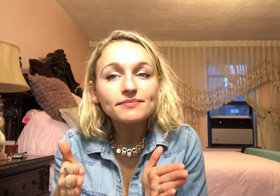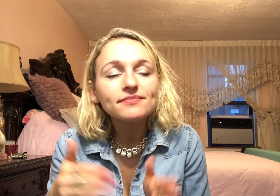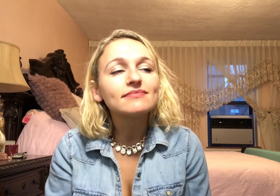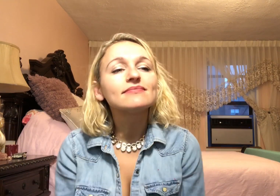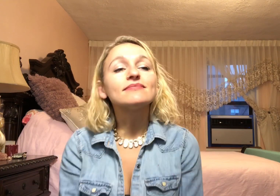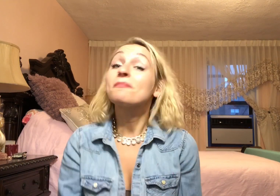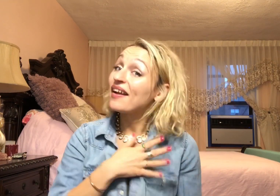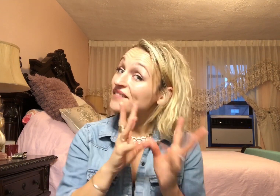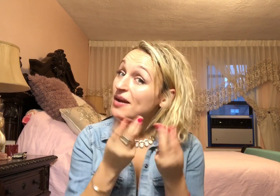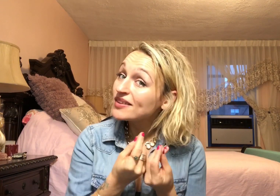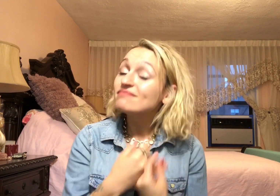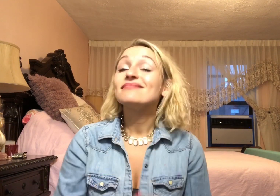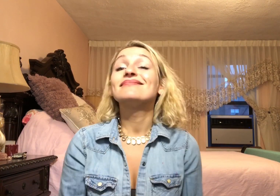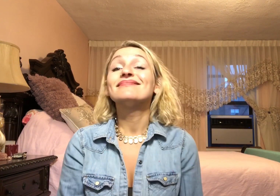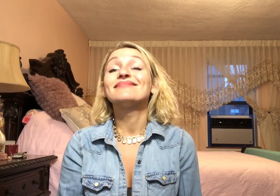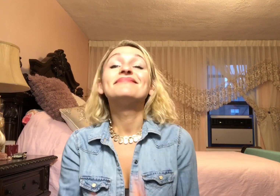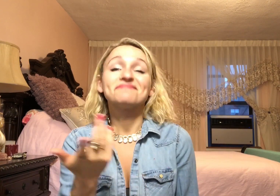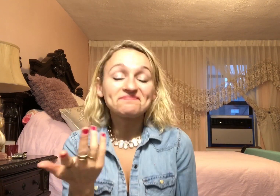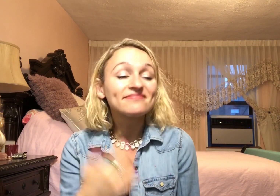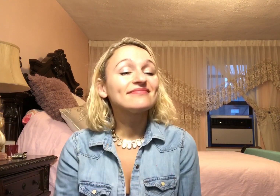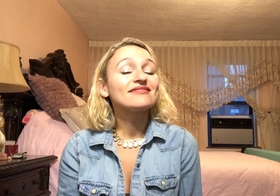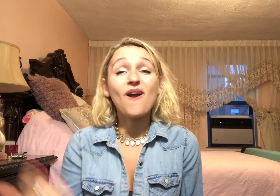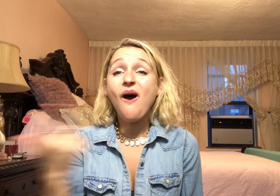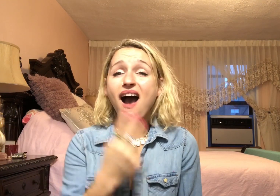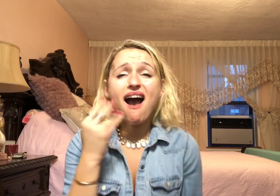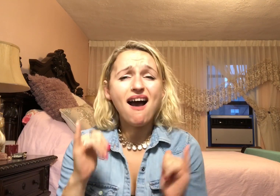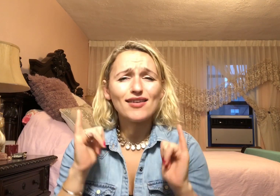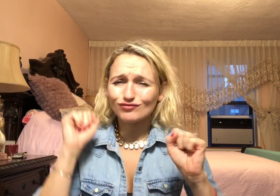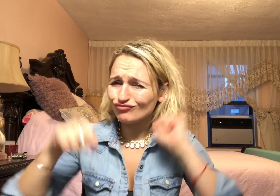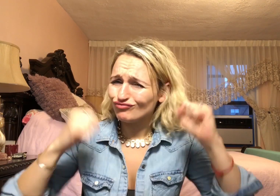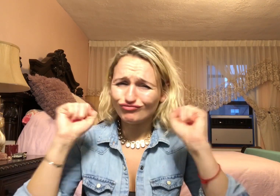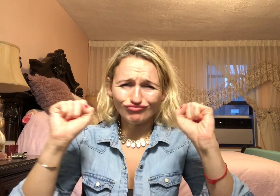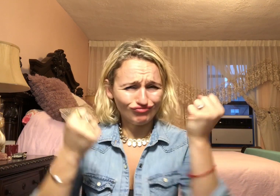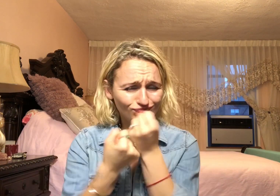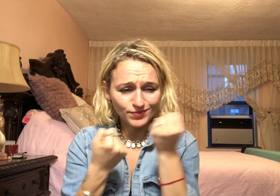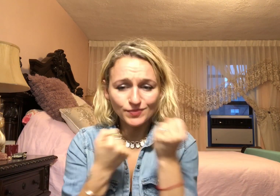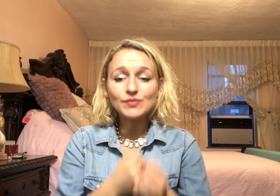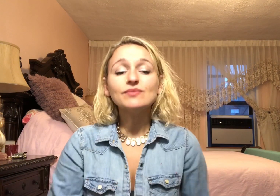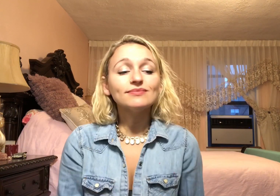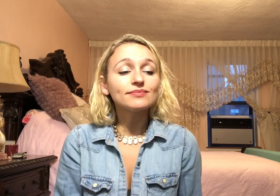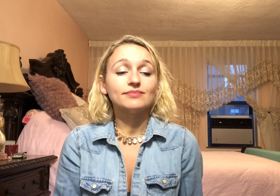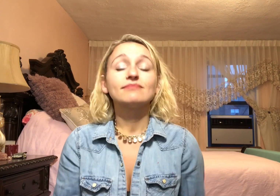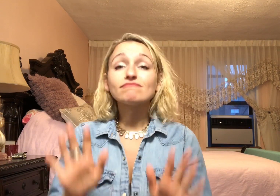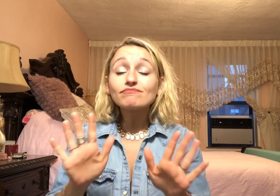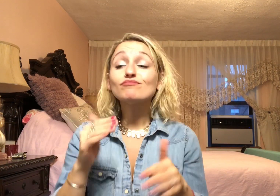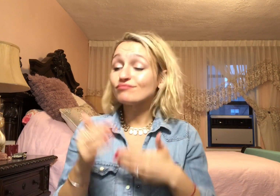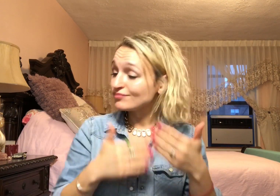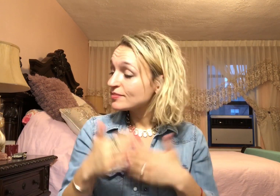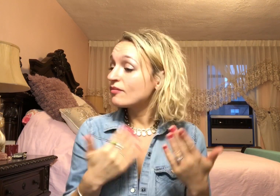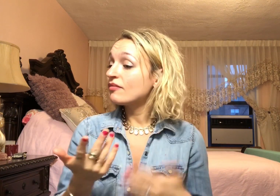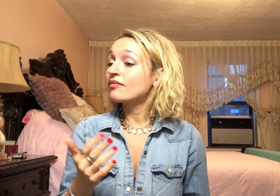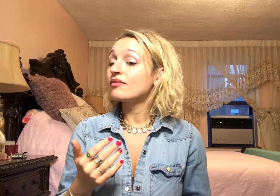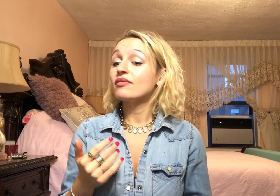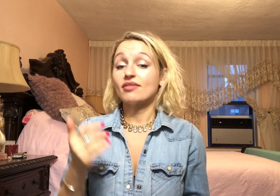neighbors, and family. They were so supportive and cheered me on. So that's my